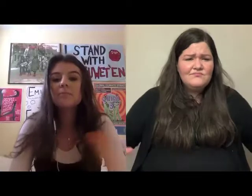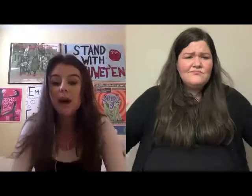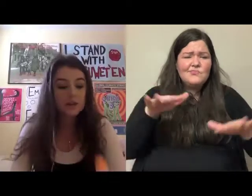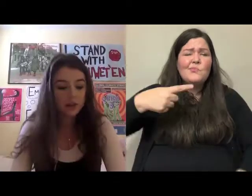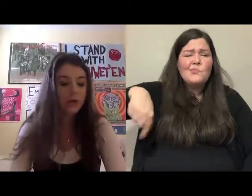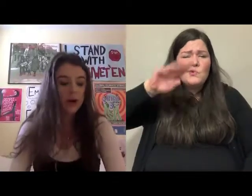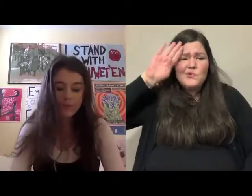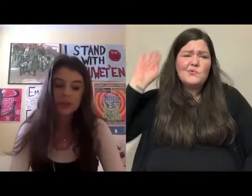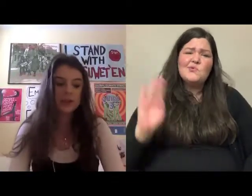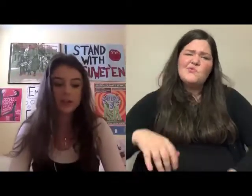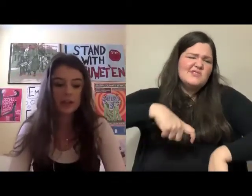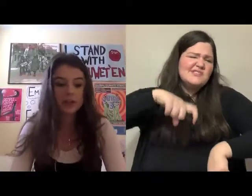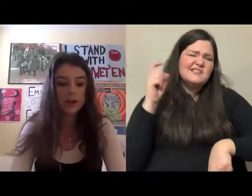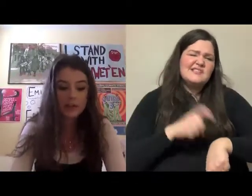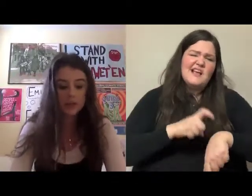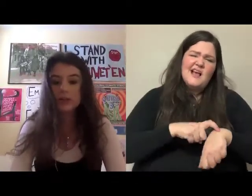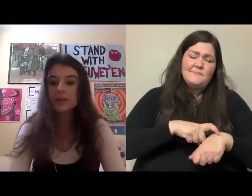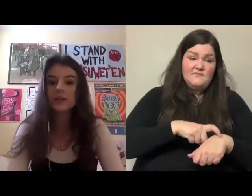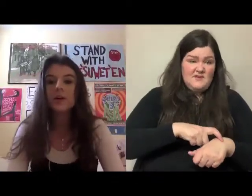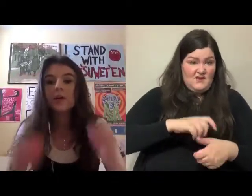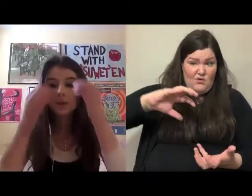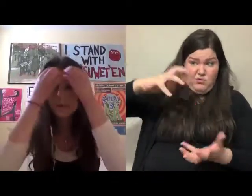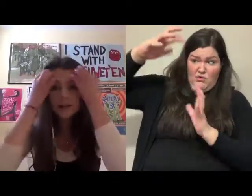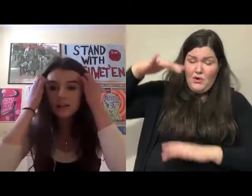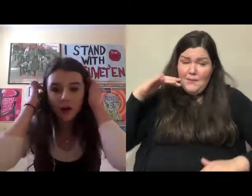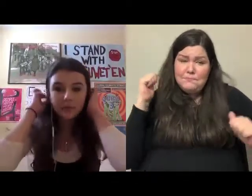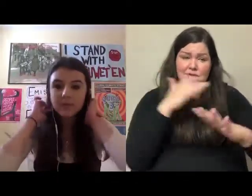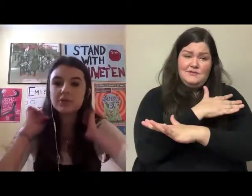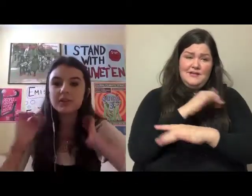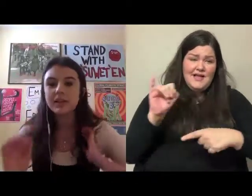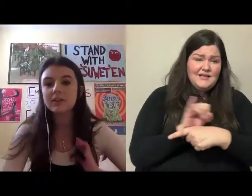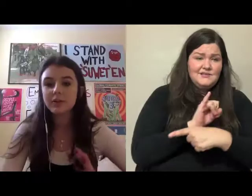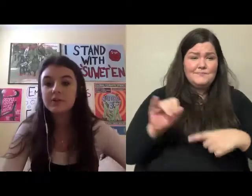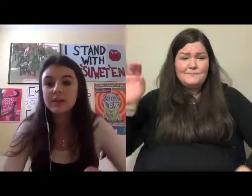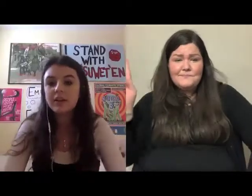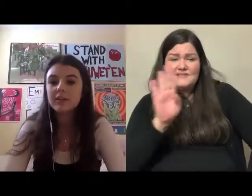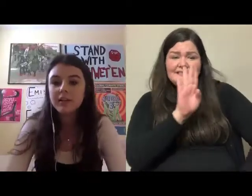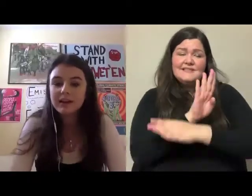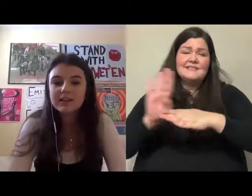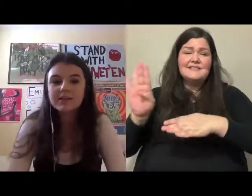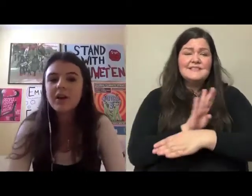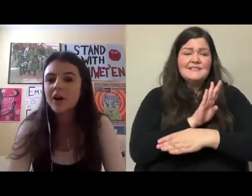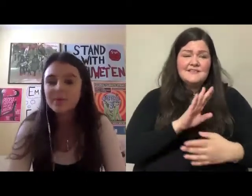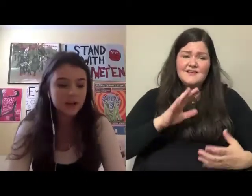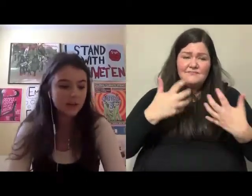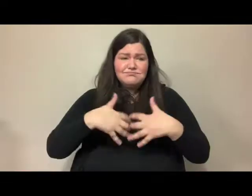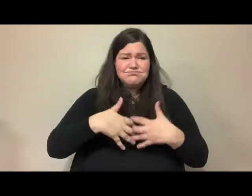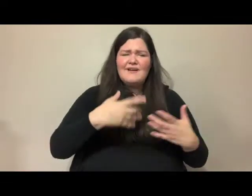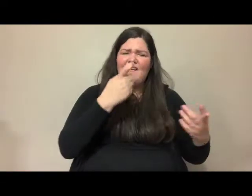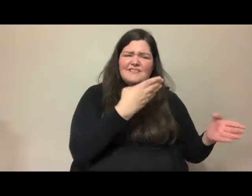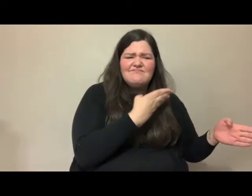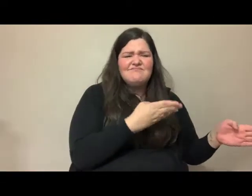simply must lower our emissions and change our industries. We must adopt solutions like the Green New Deal. It's not an option